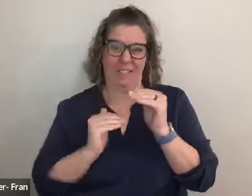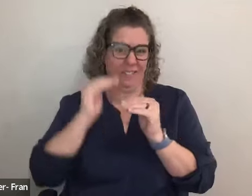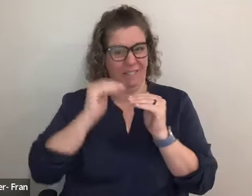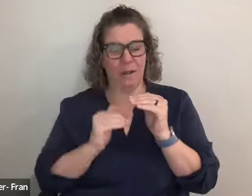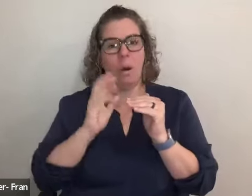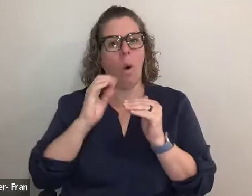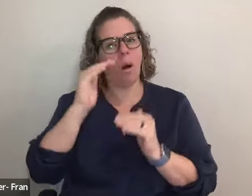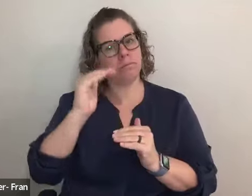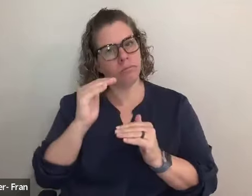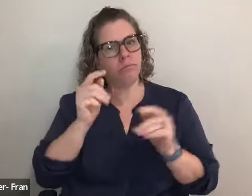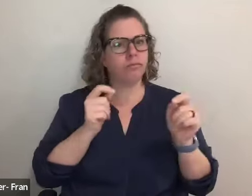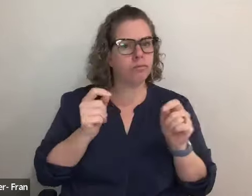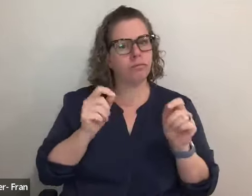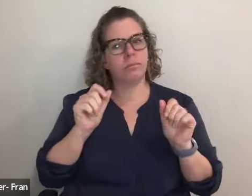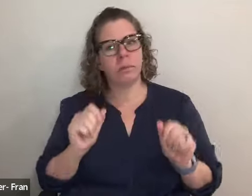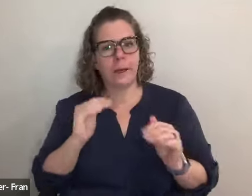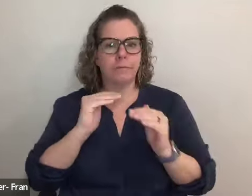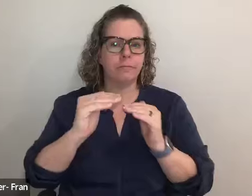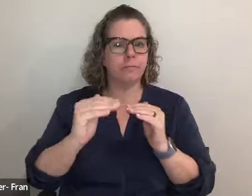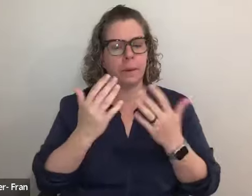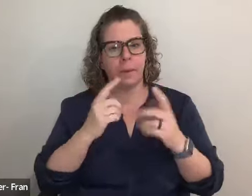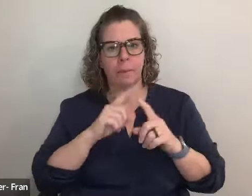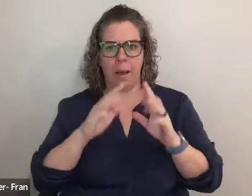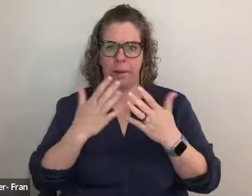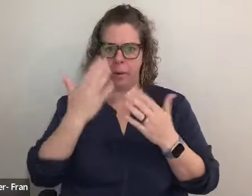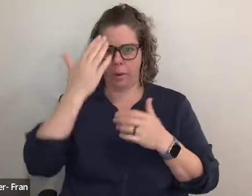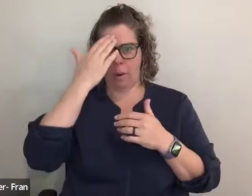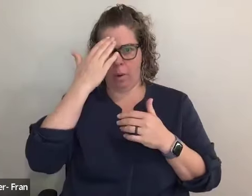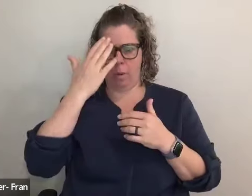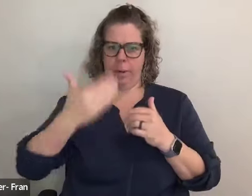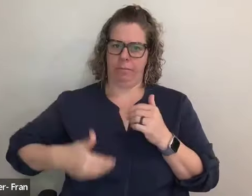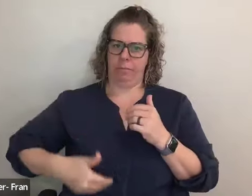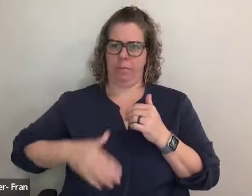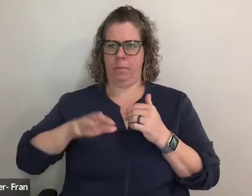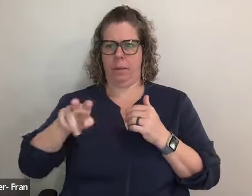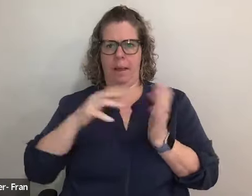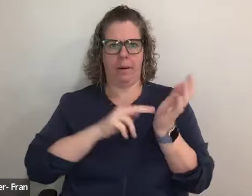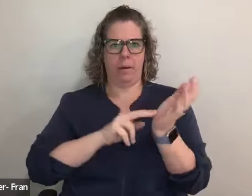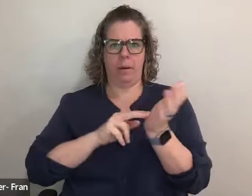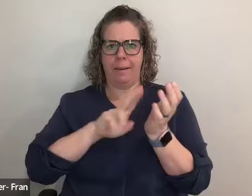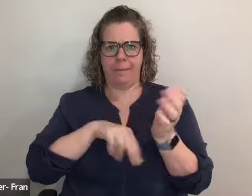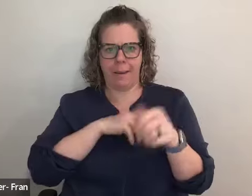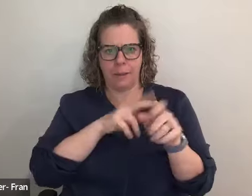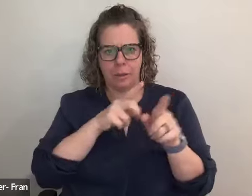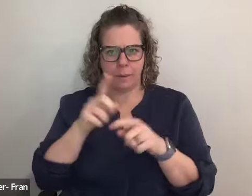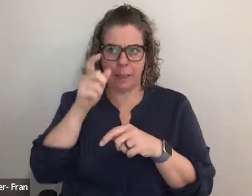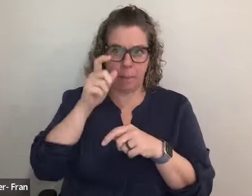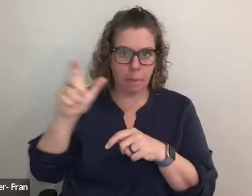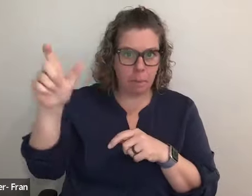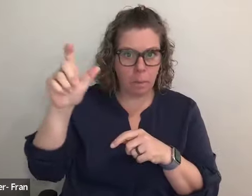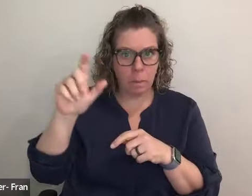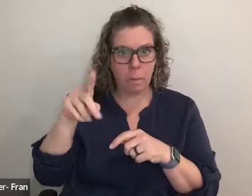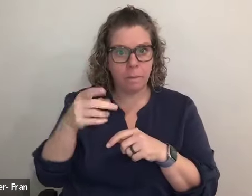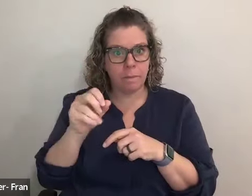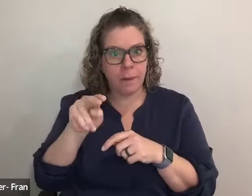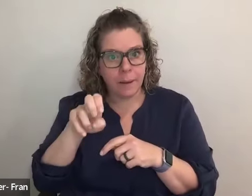being open to and aware of those cycles and the rhythms of nature and life, and men